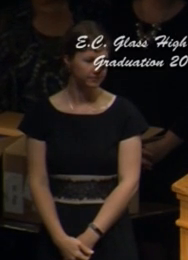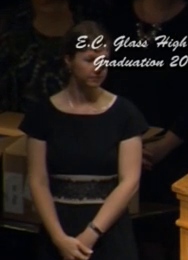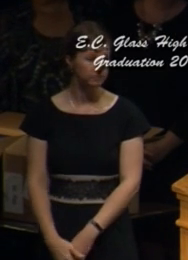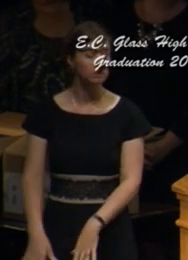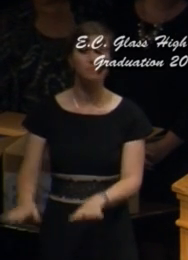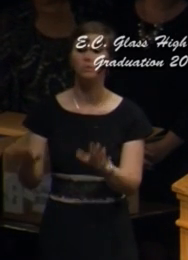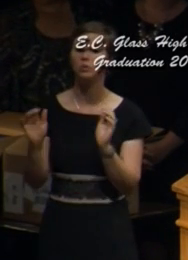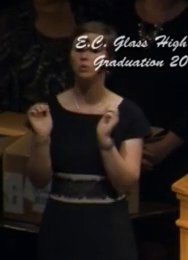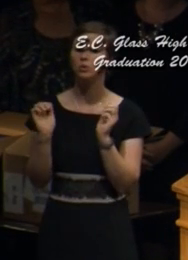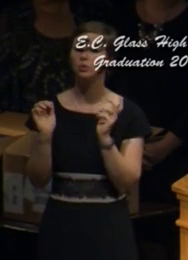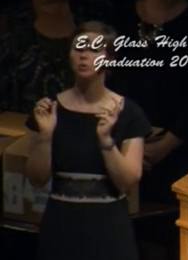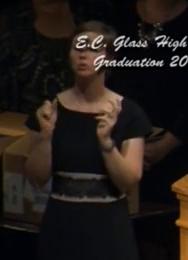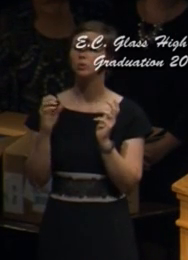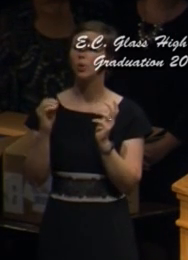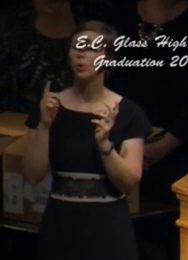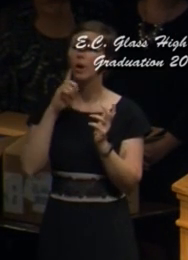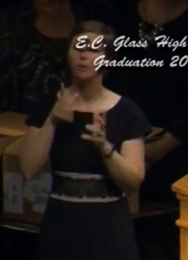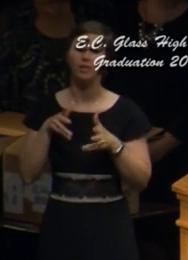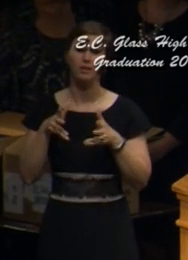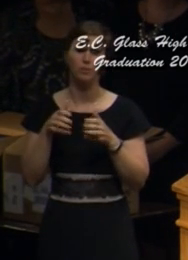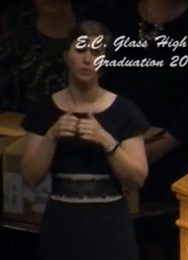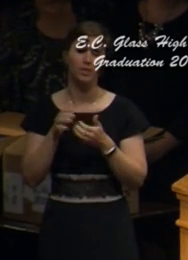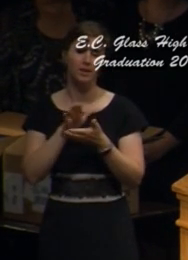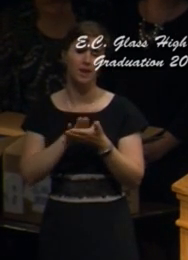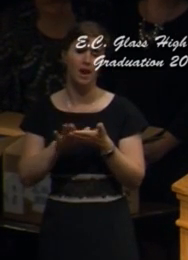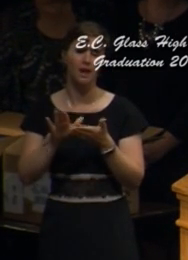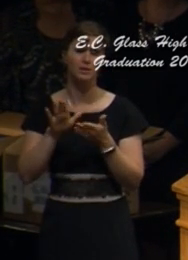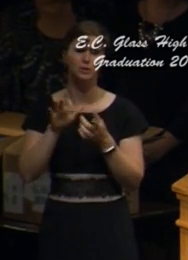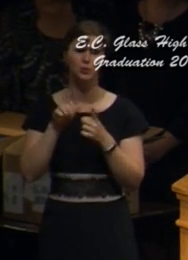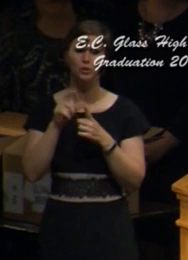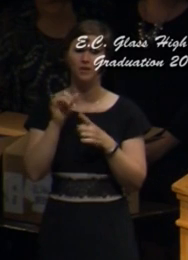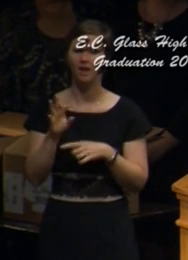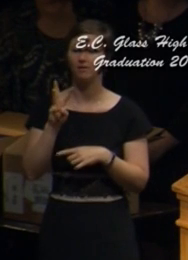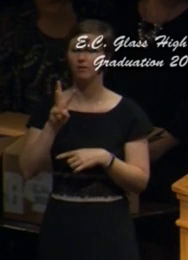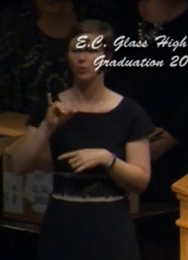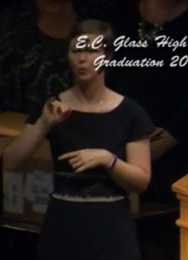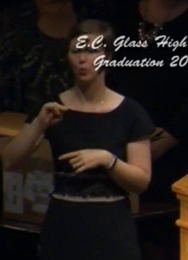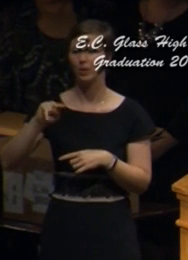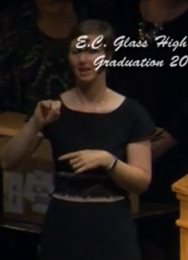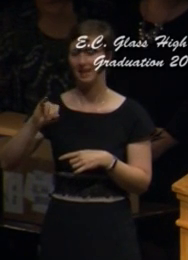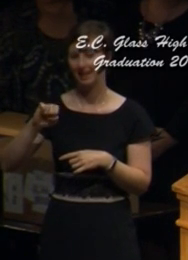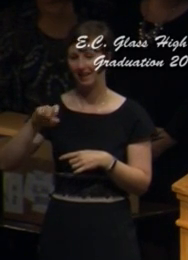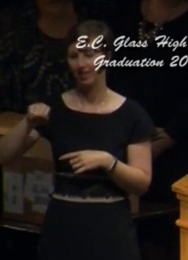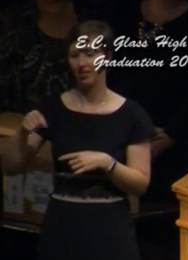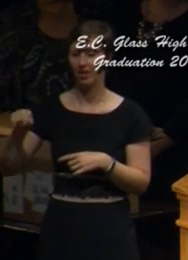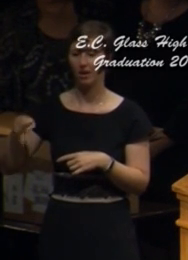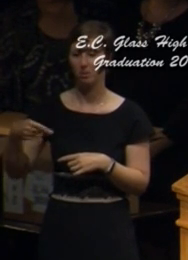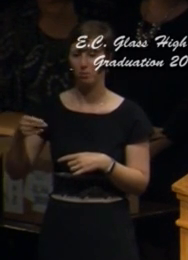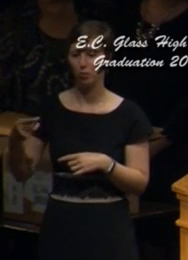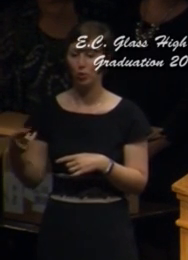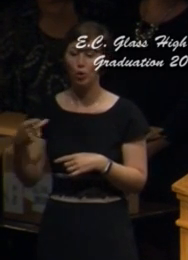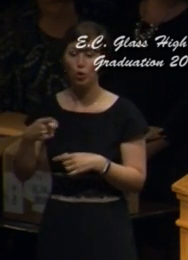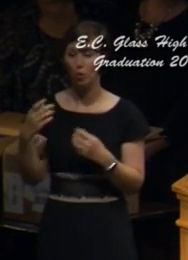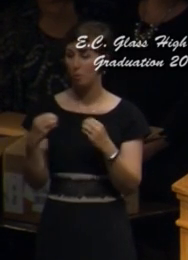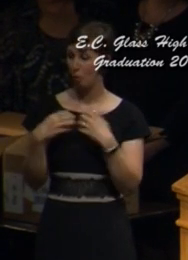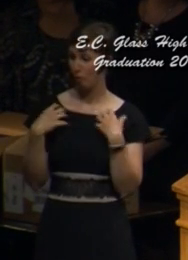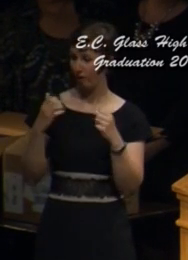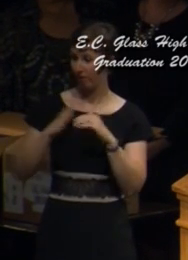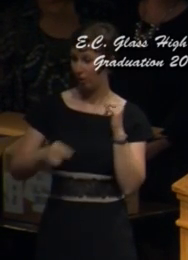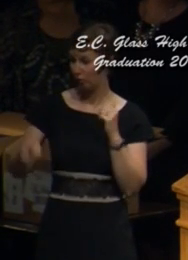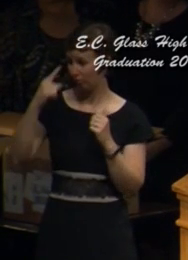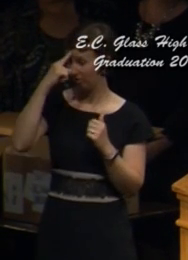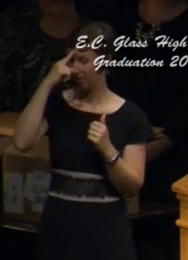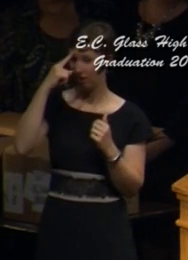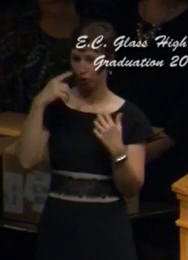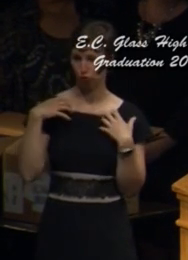So with that, I will leave you with the kind words of Winnie the Pooh. You are braver than you believe,